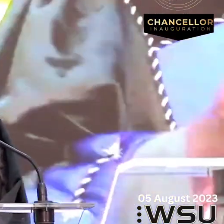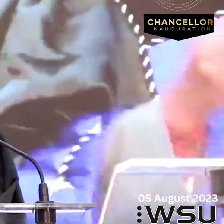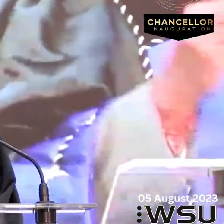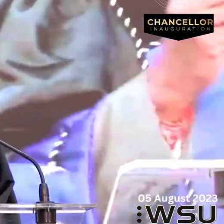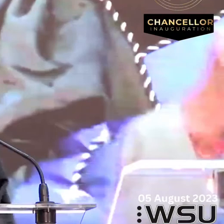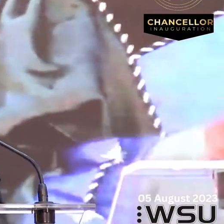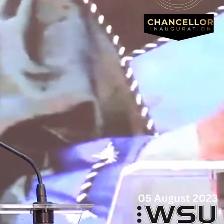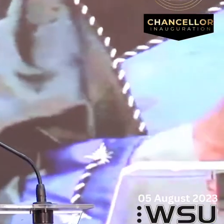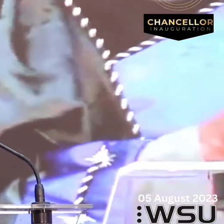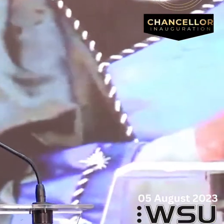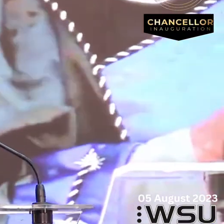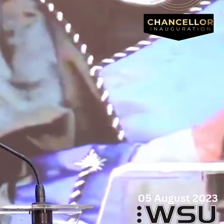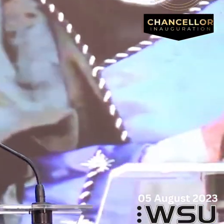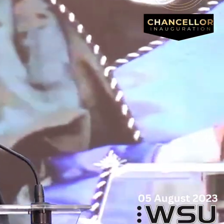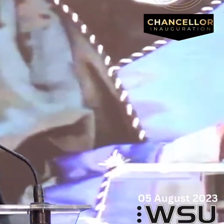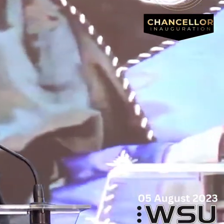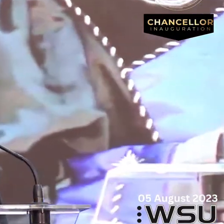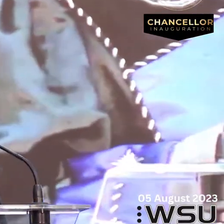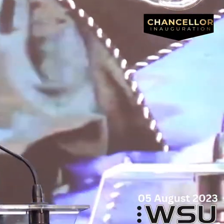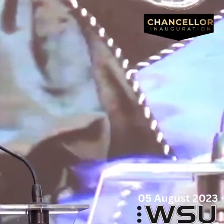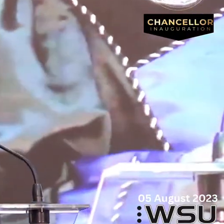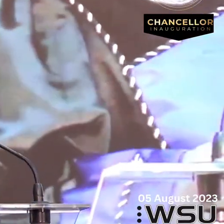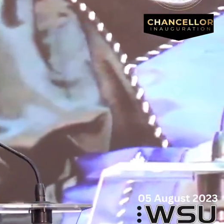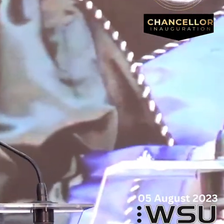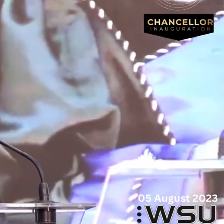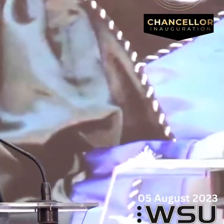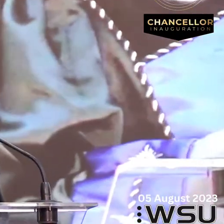This is based on our history.